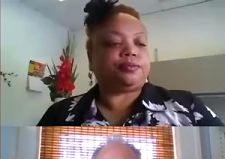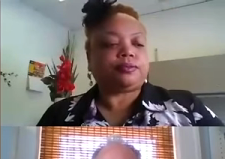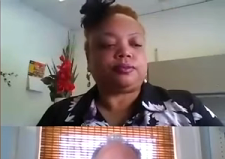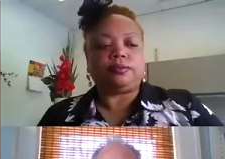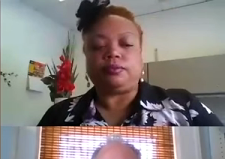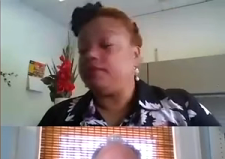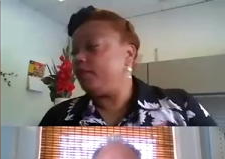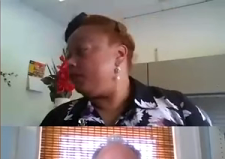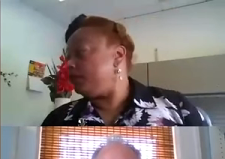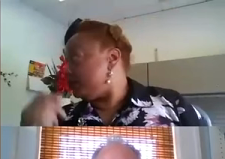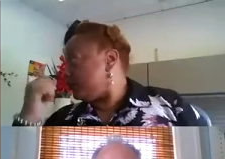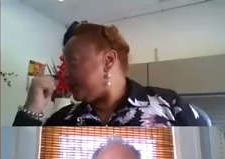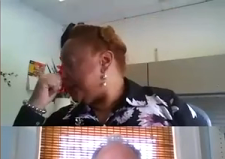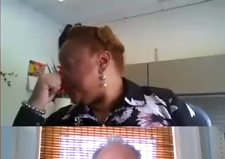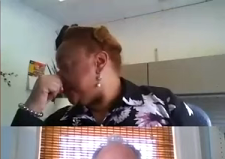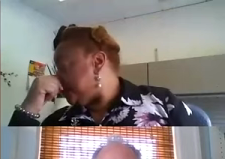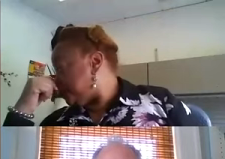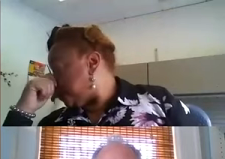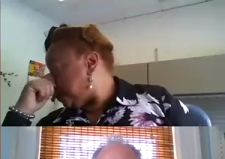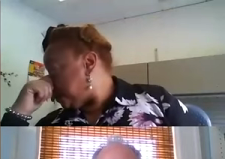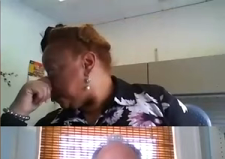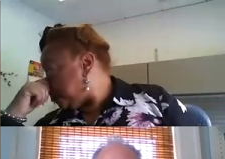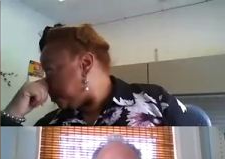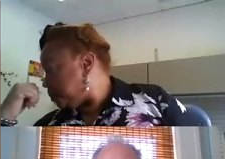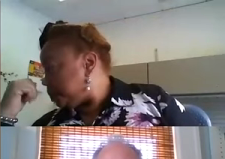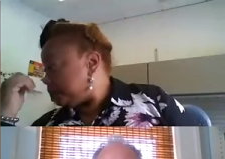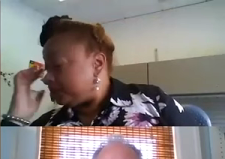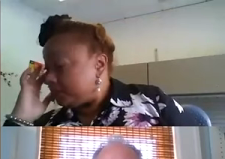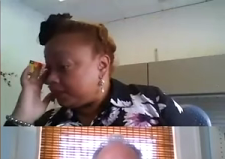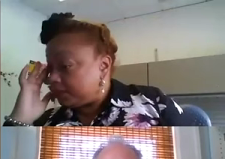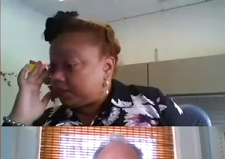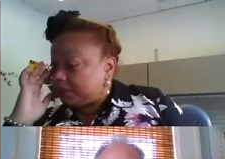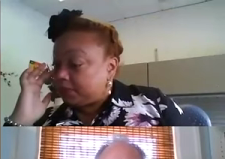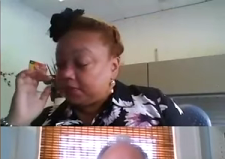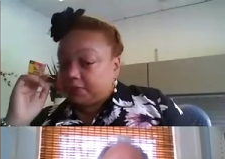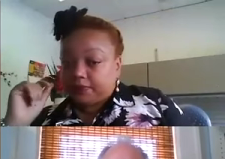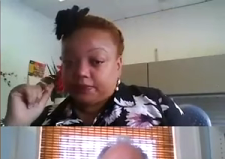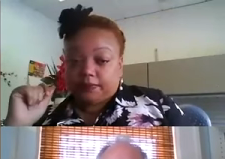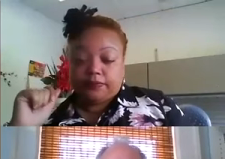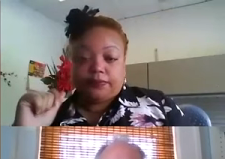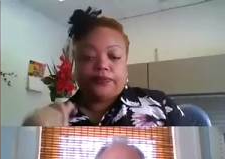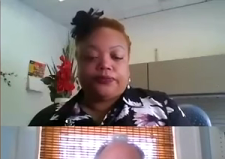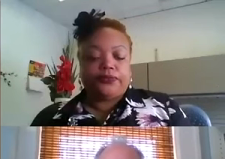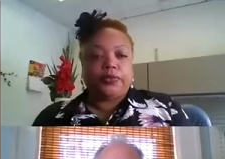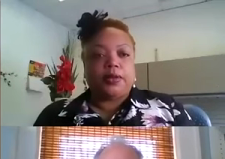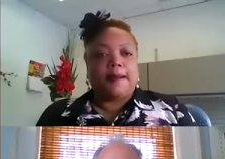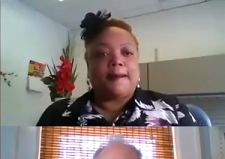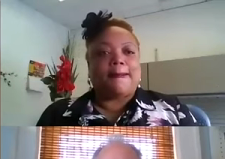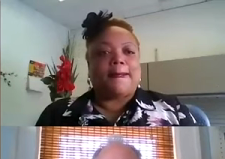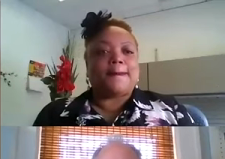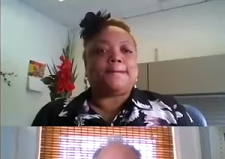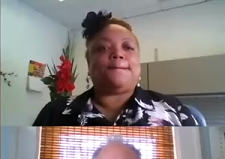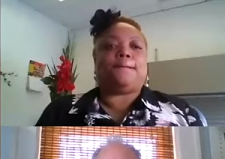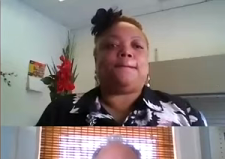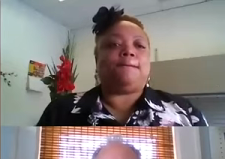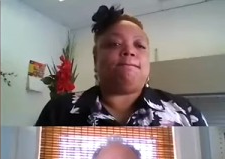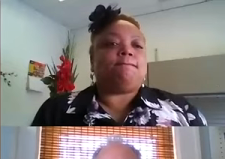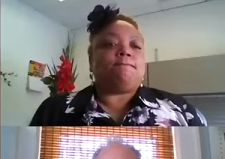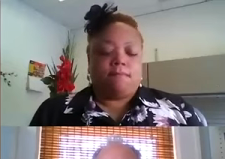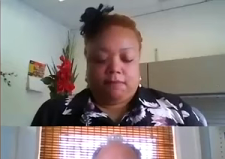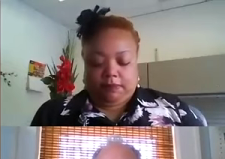life. Amazing words from Mr. Ferris in 1918. He established a culture at this university that continues to this